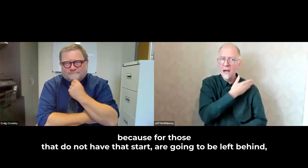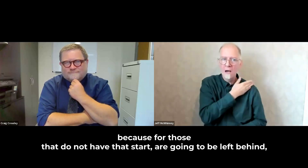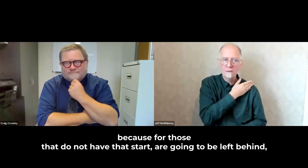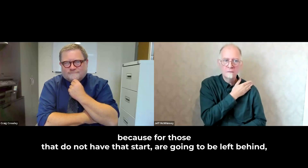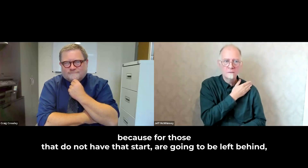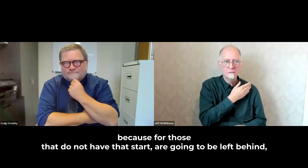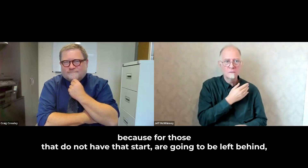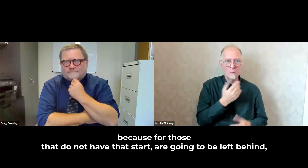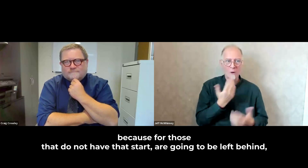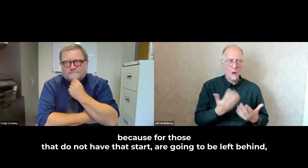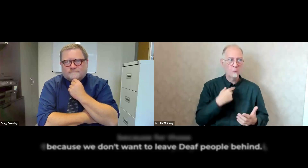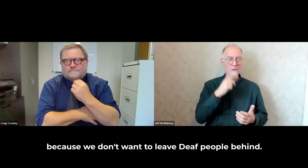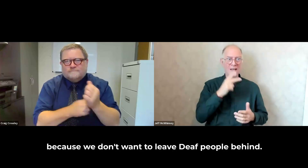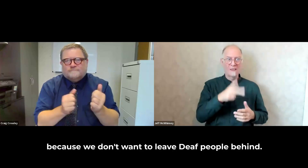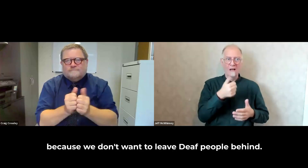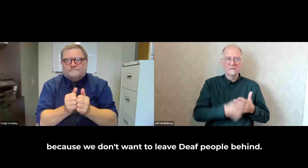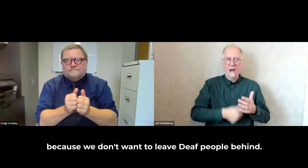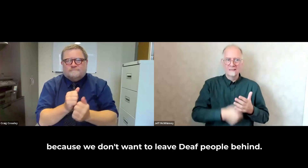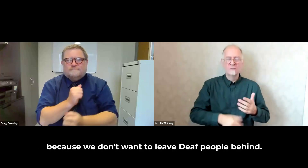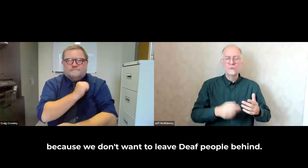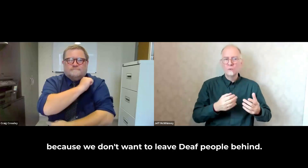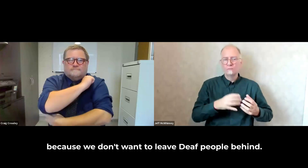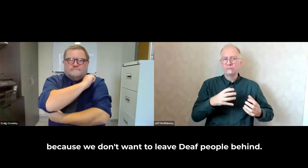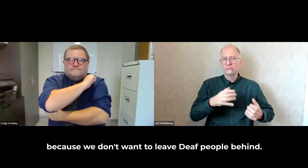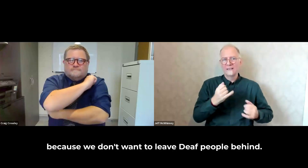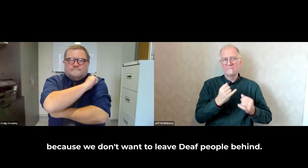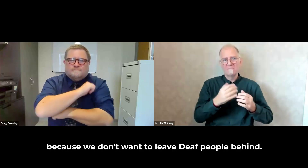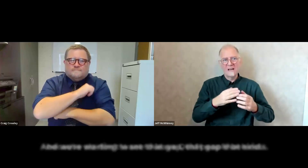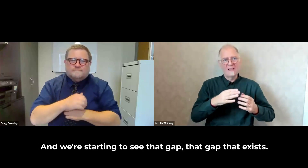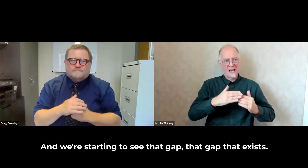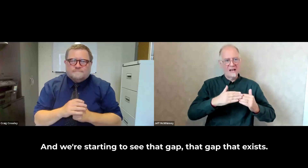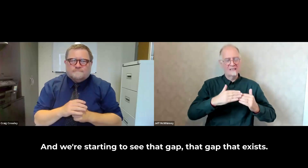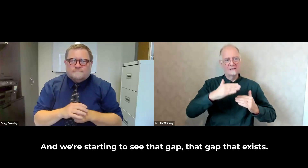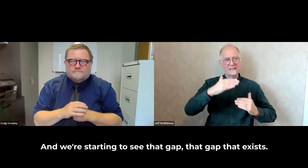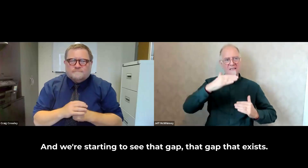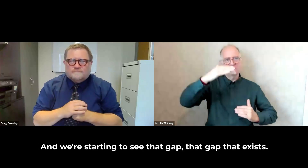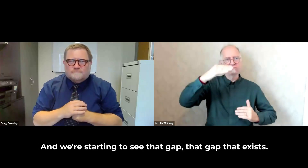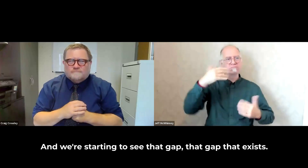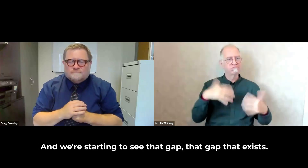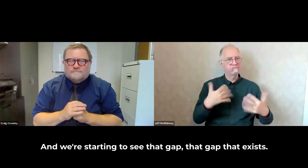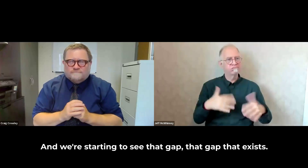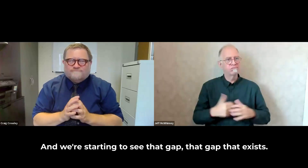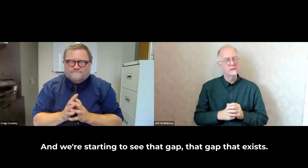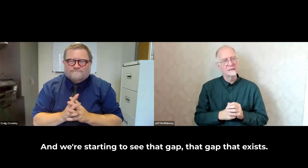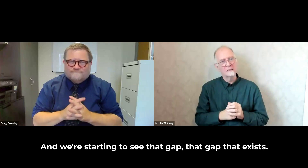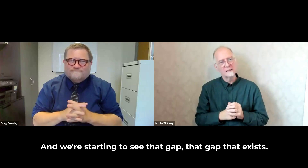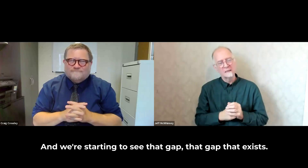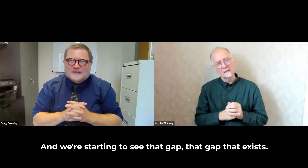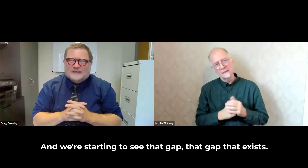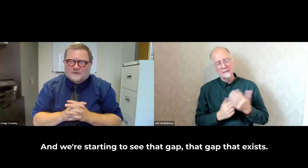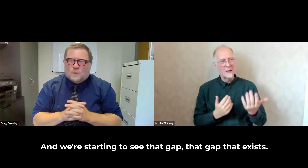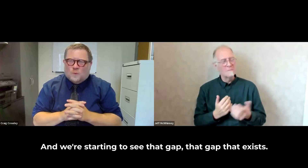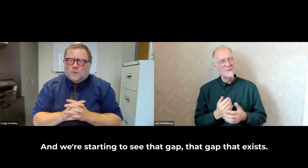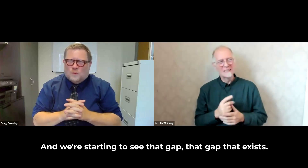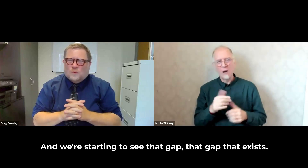have that start are going to be lost up, because we don't want to leave deaf people behind. And we're starting to see that